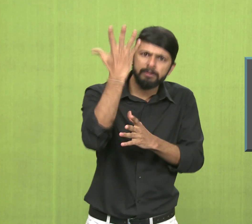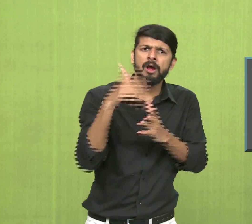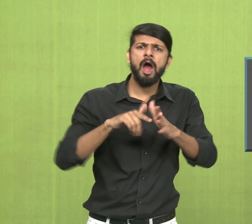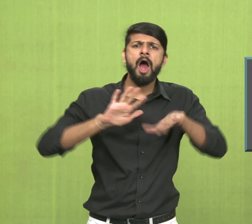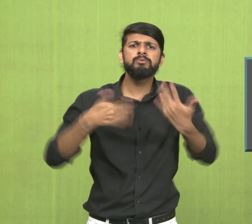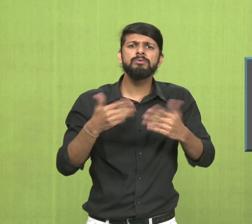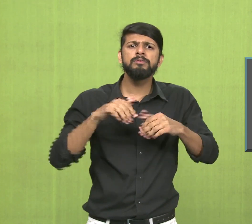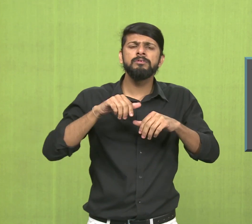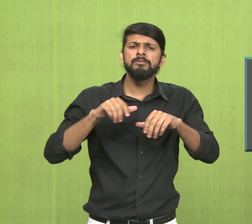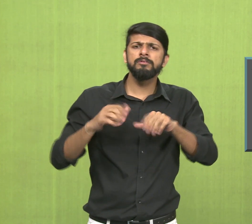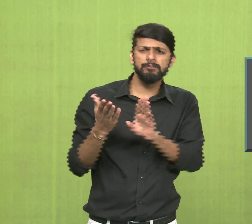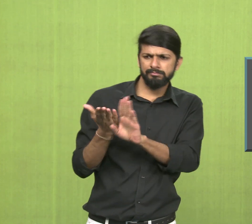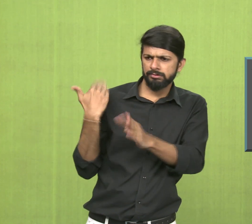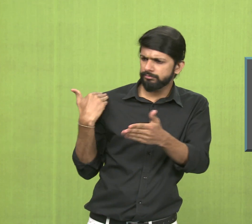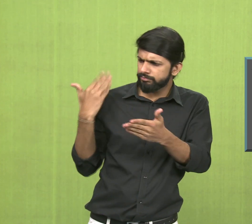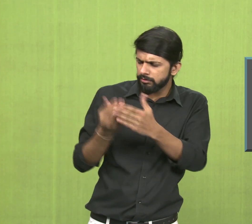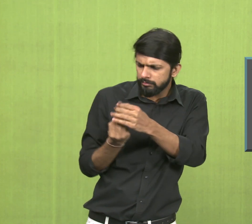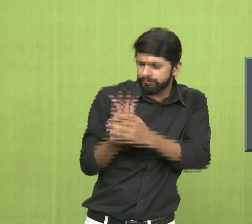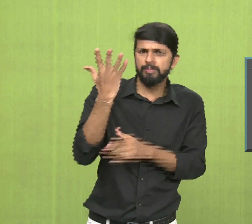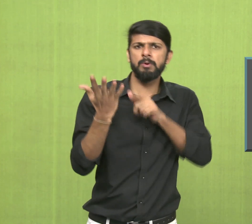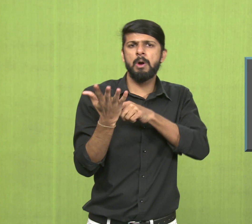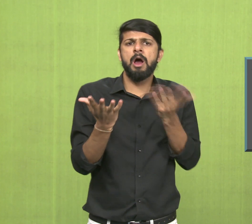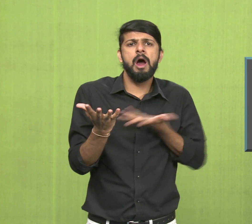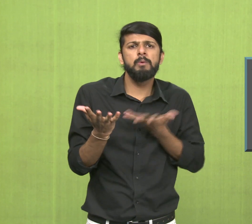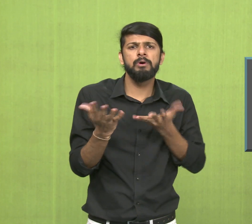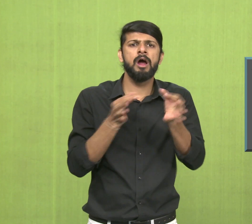Why and how did printing come into existence?